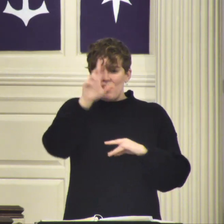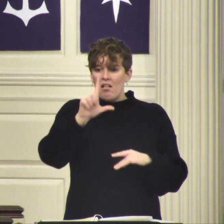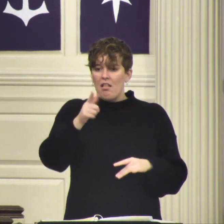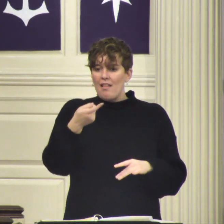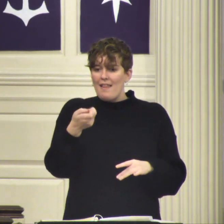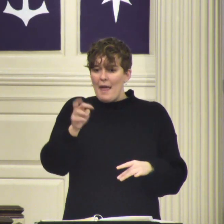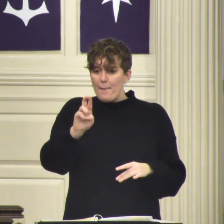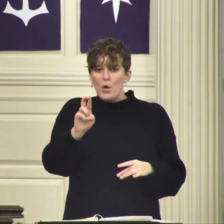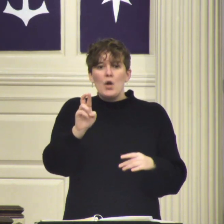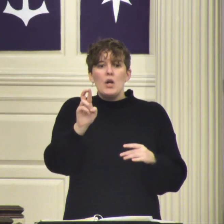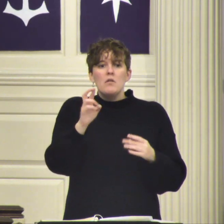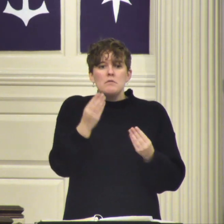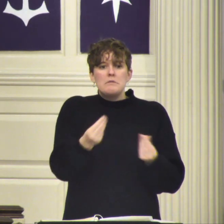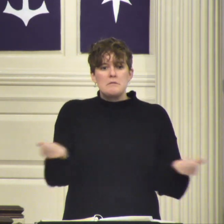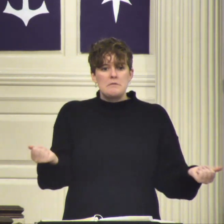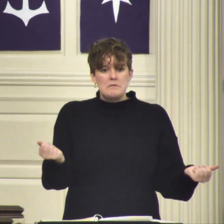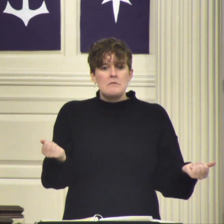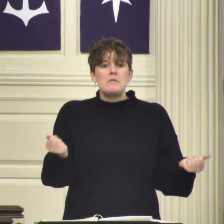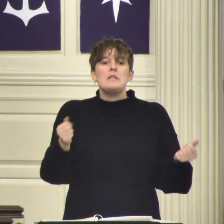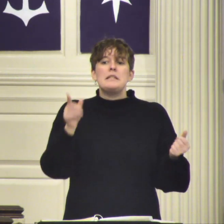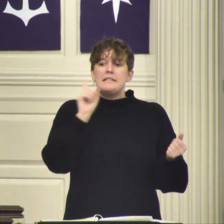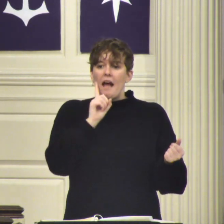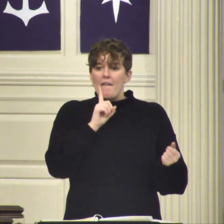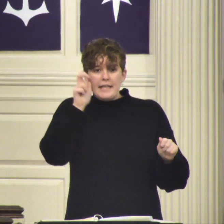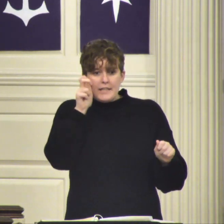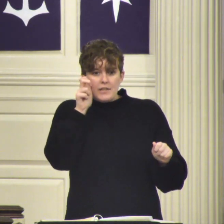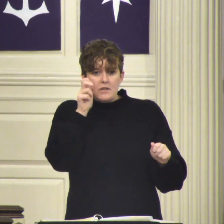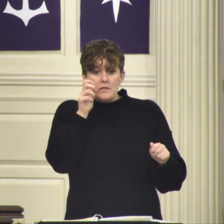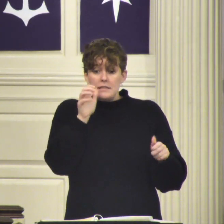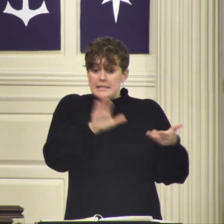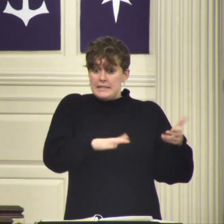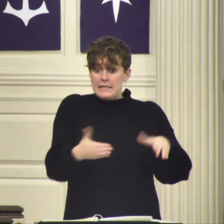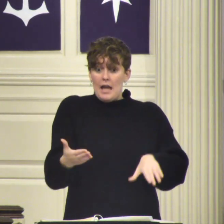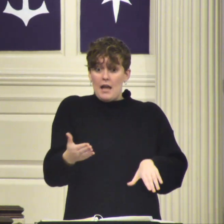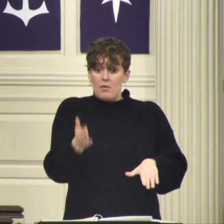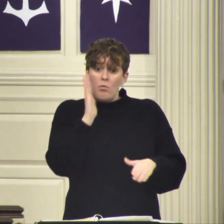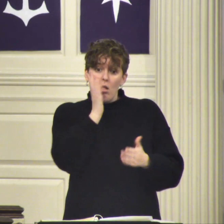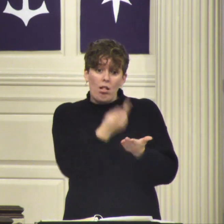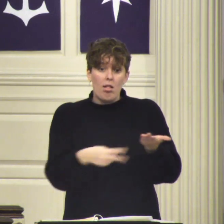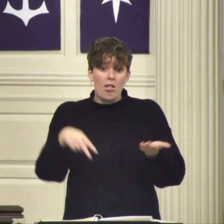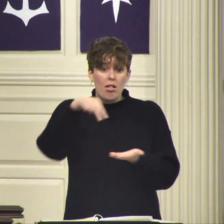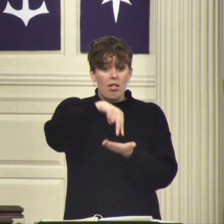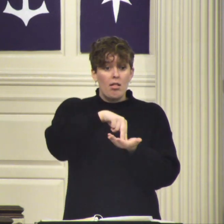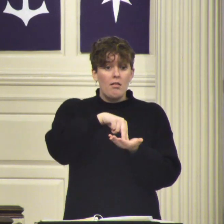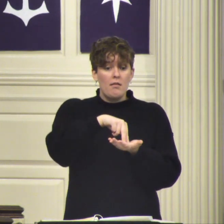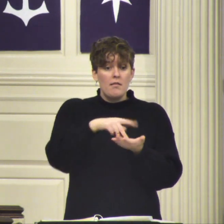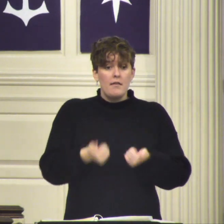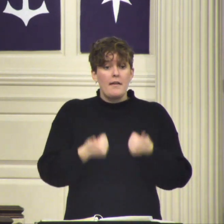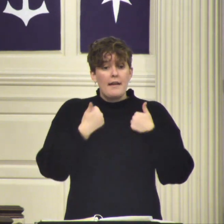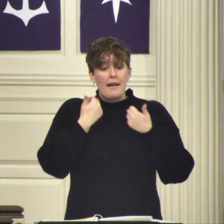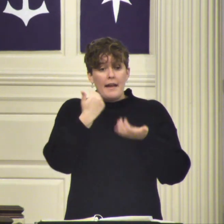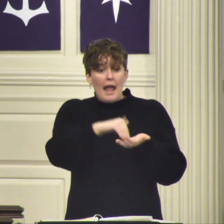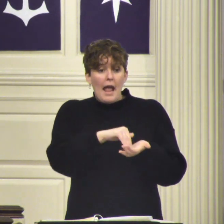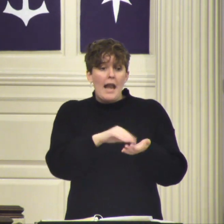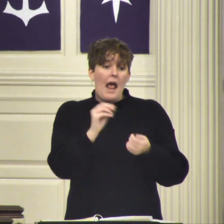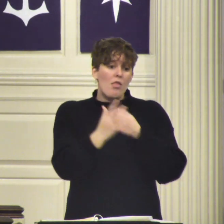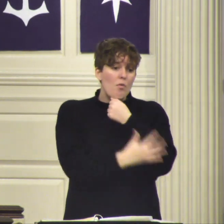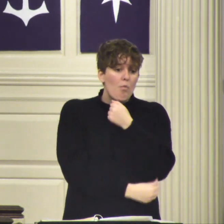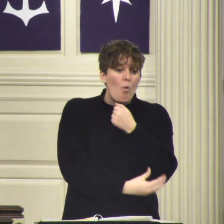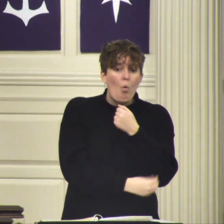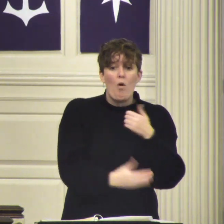hear, the dead are raised, and the poor have the good news proclaimed to